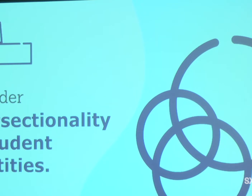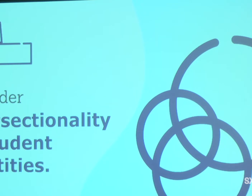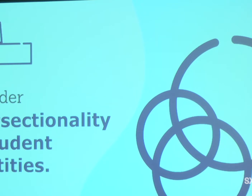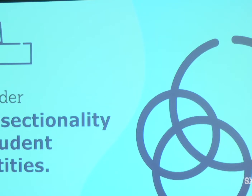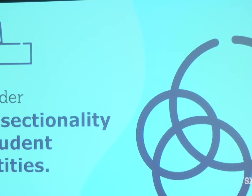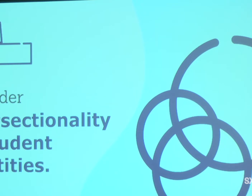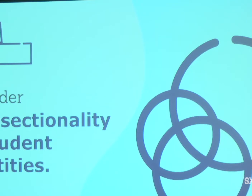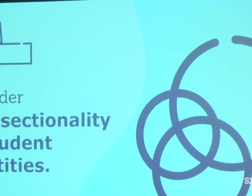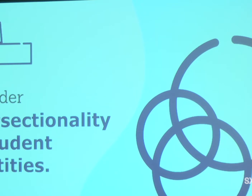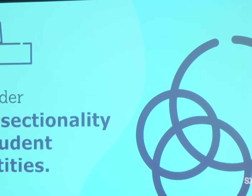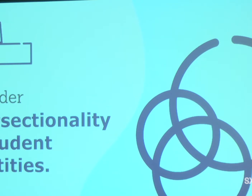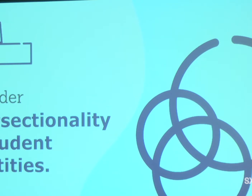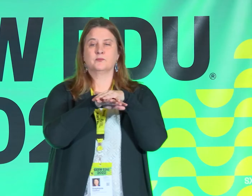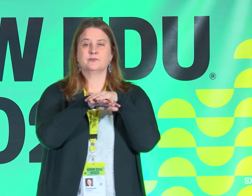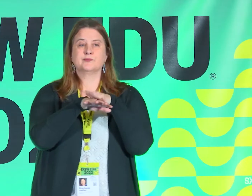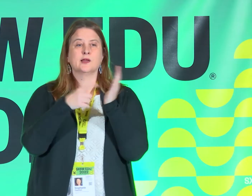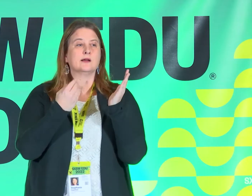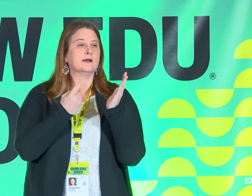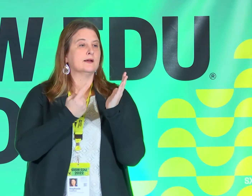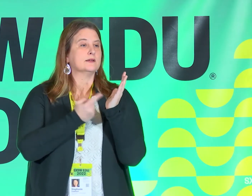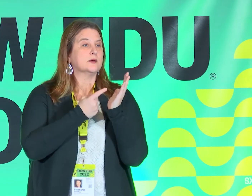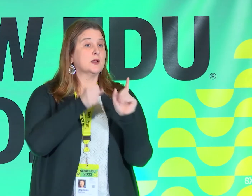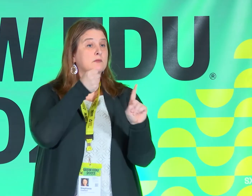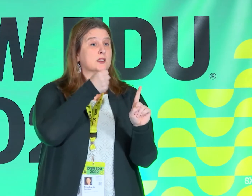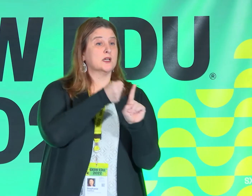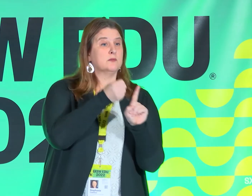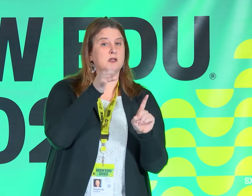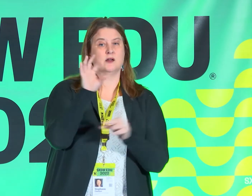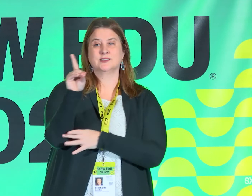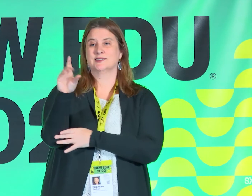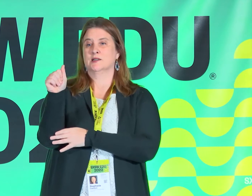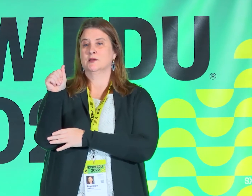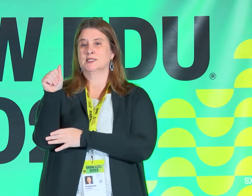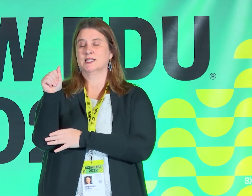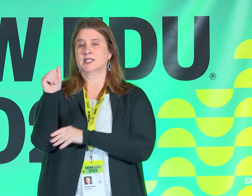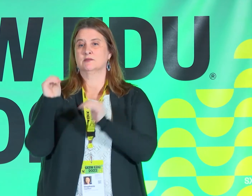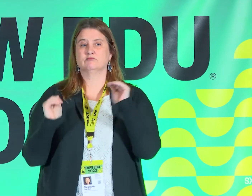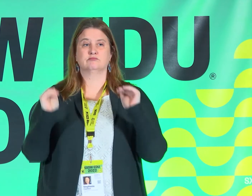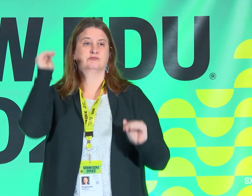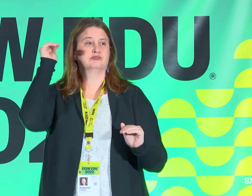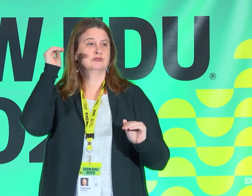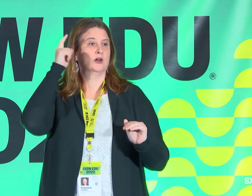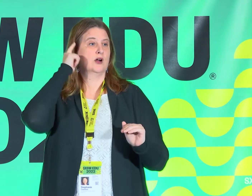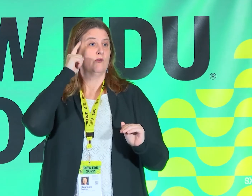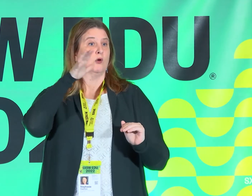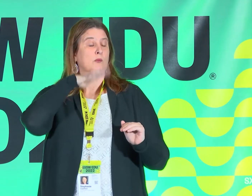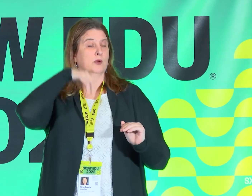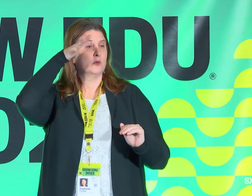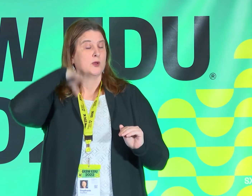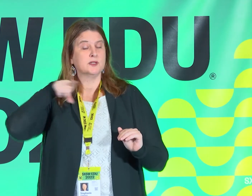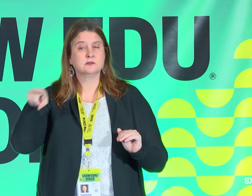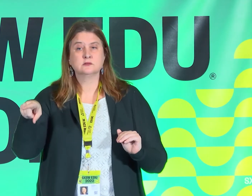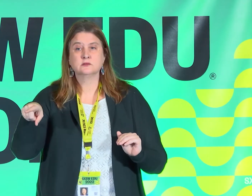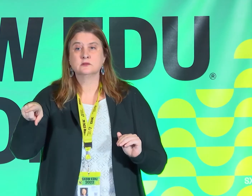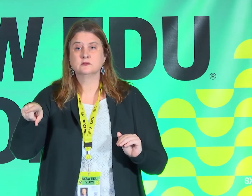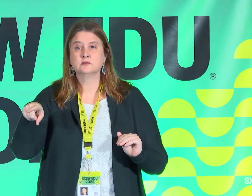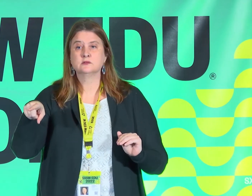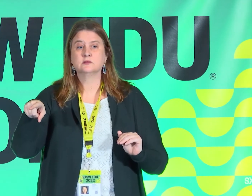experience, and they overlap, thus the term intersectionality. Now, sometimes it's an impact of the disability, and it